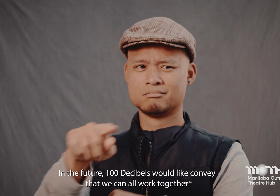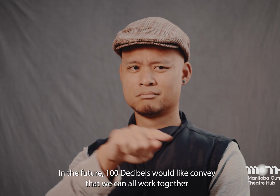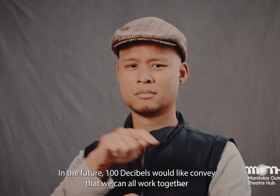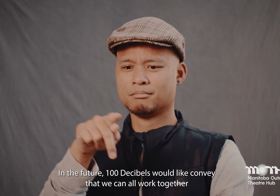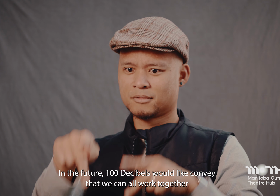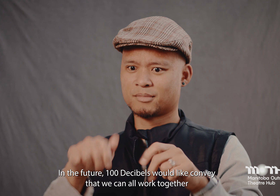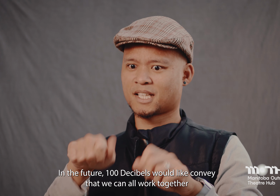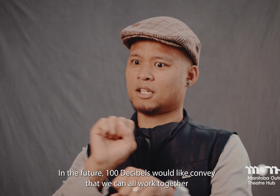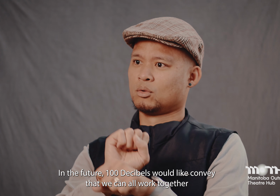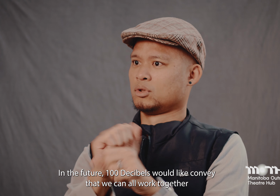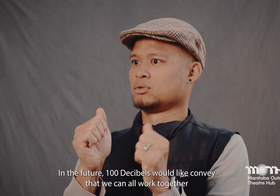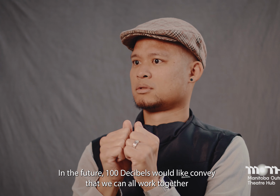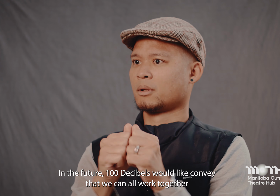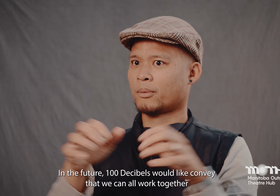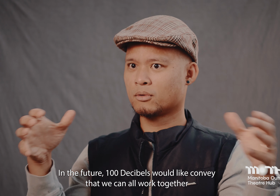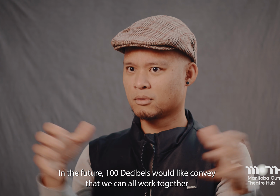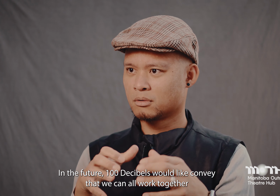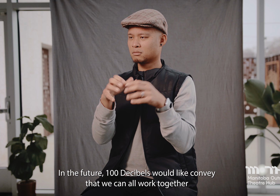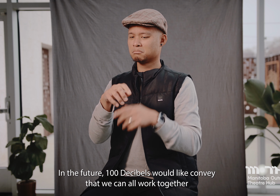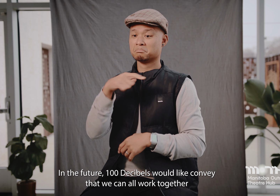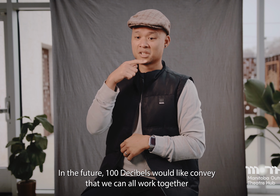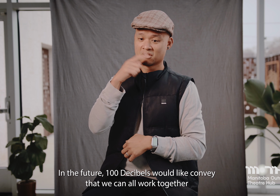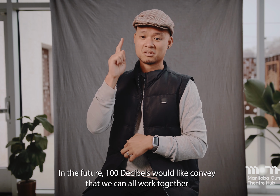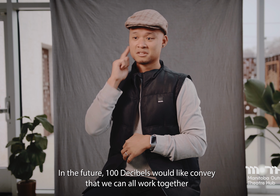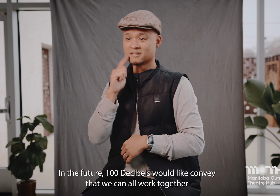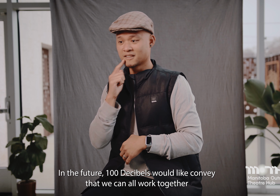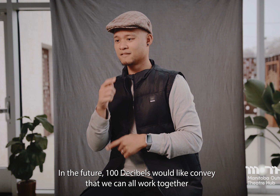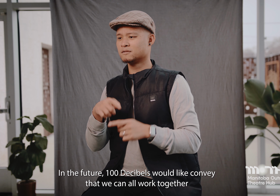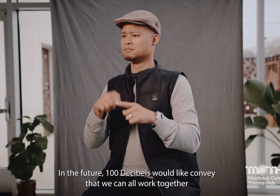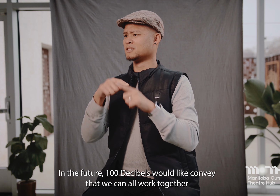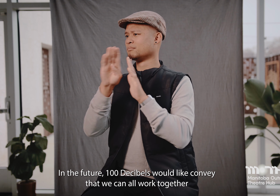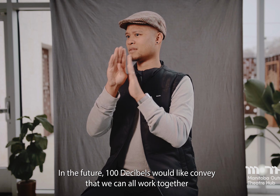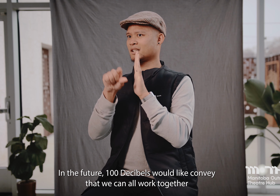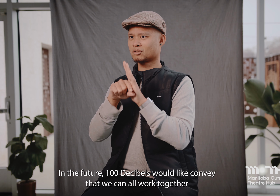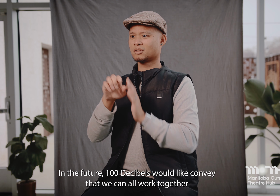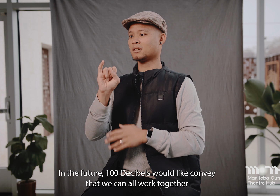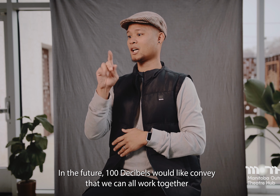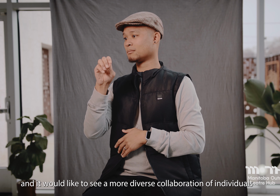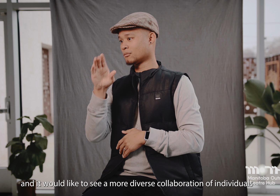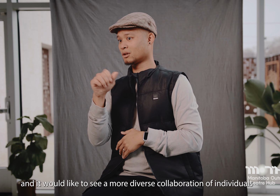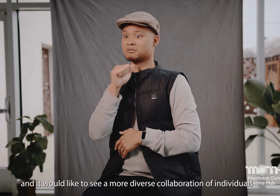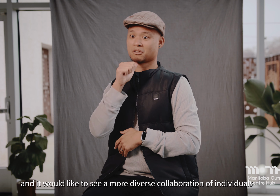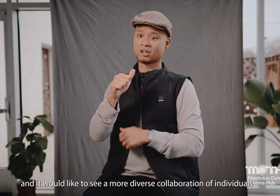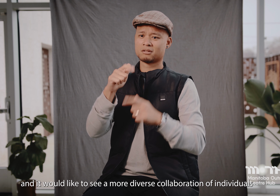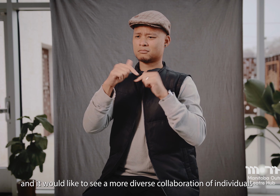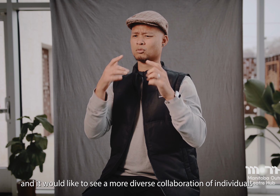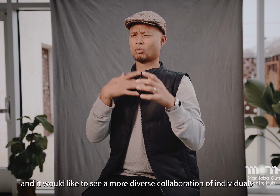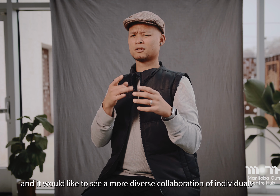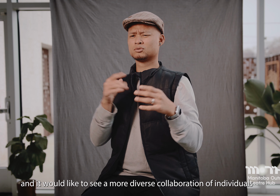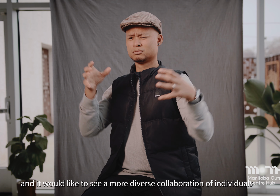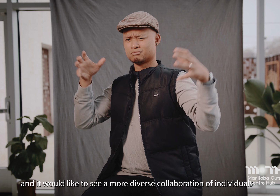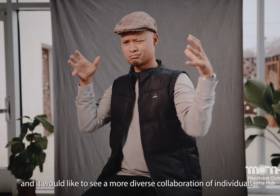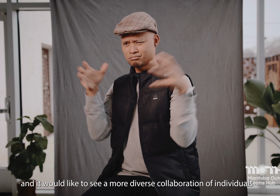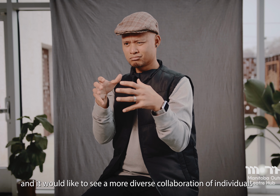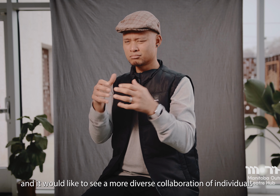In the future, 100 decibels would like to convey that we can all work together, and would like to see a more diverse collaboration of